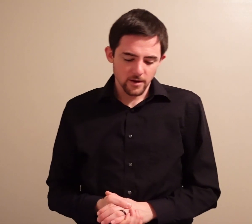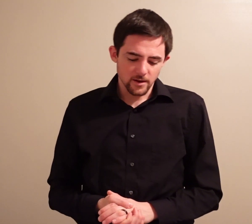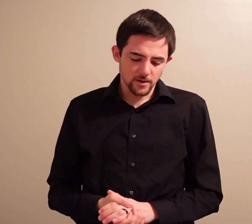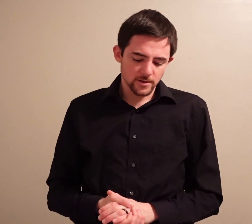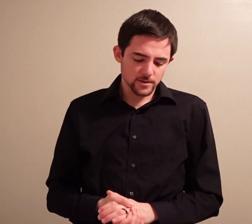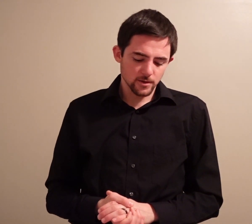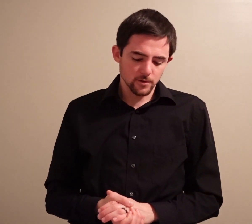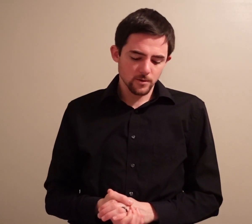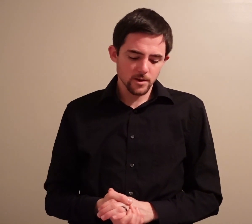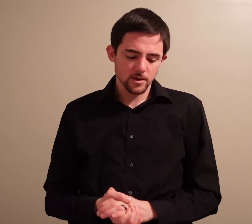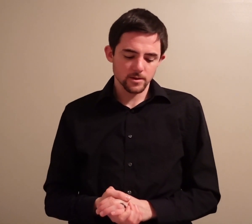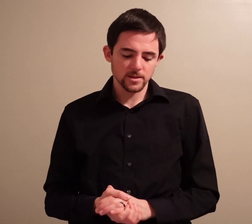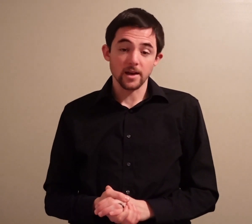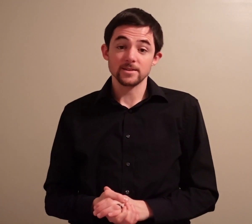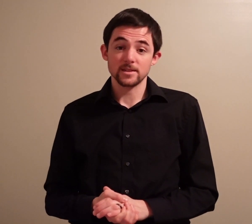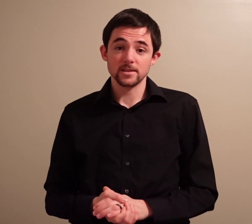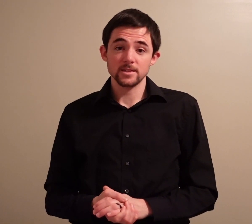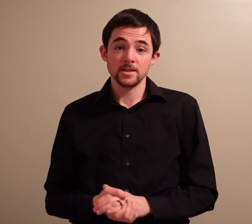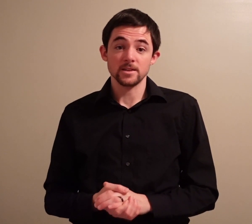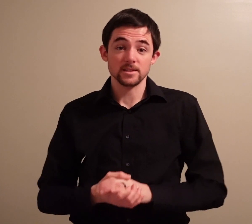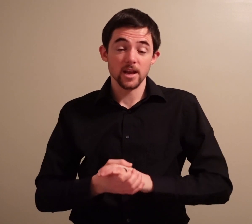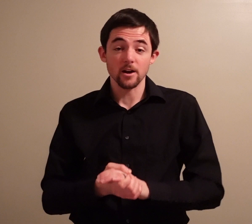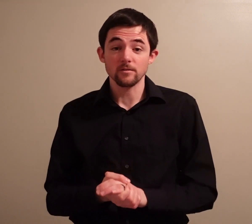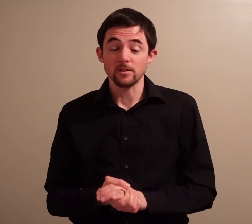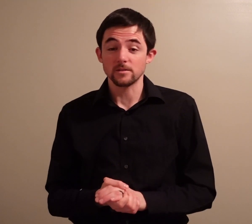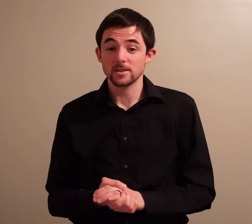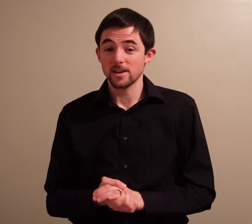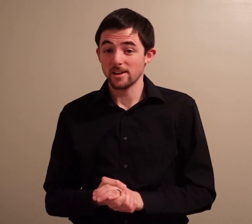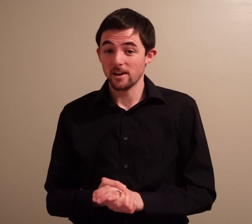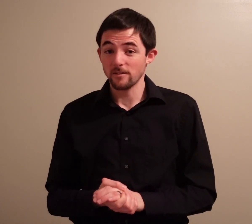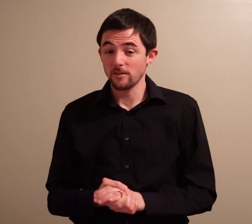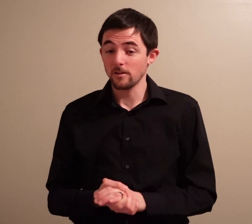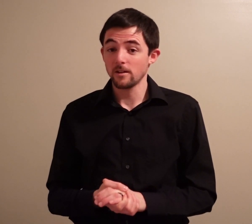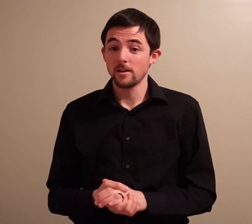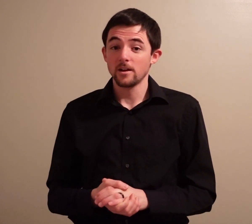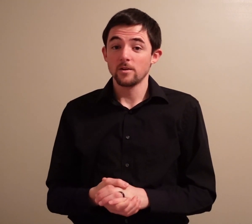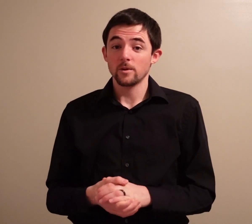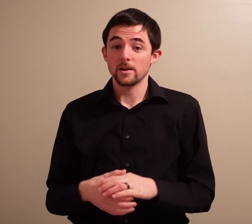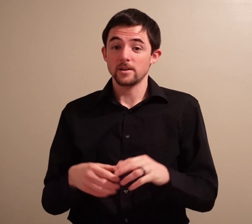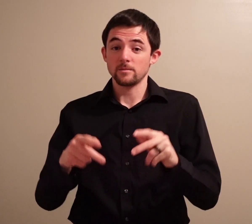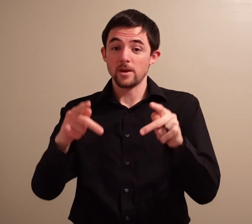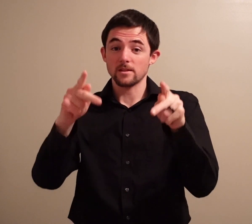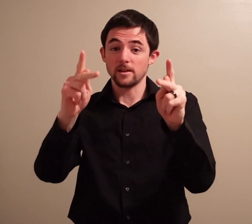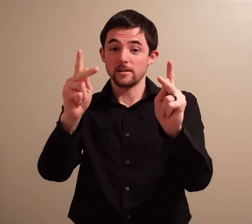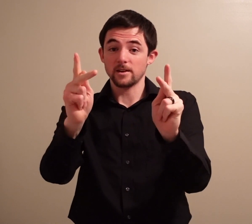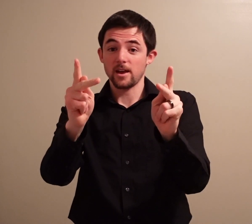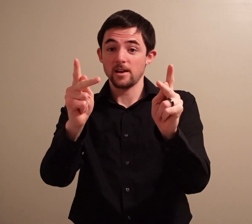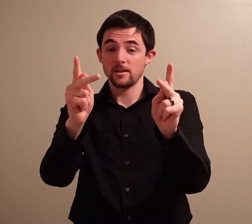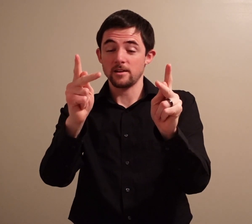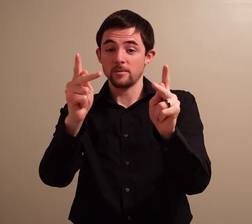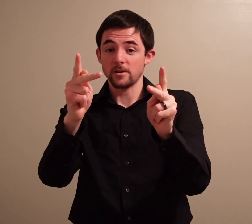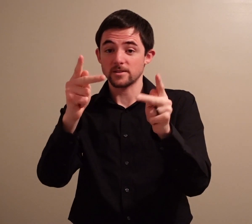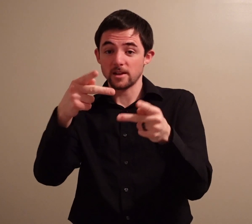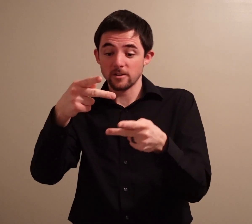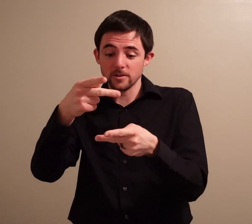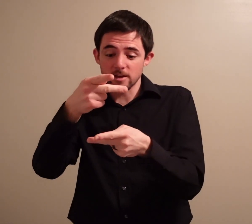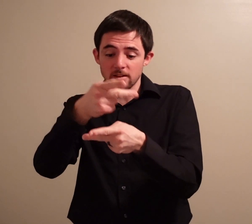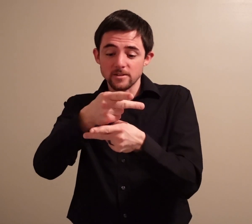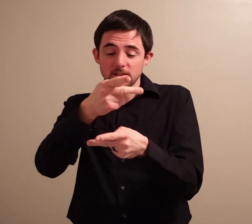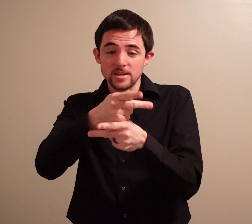Alrighty, so sign 16 is careful. To sign careful, we're going to make the letter K in American Sign Language, and they're just going to